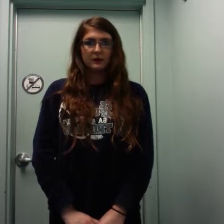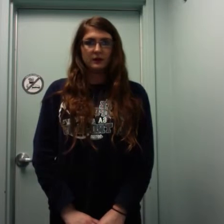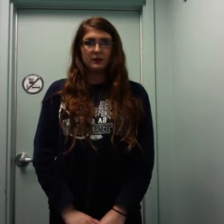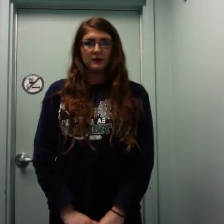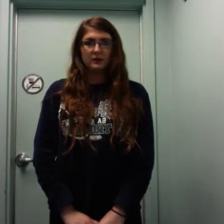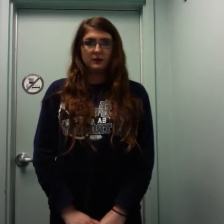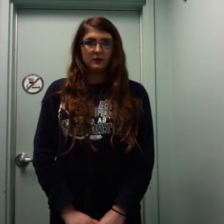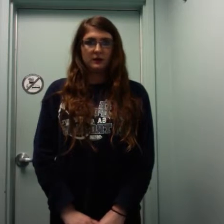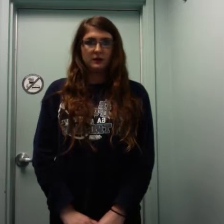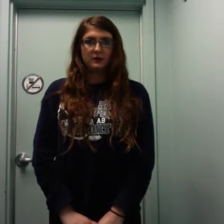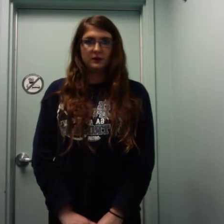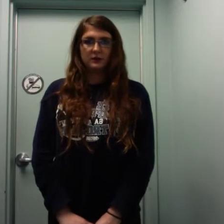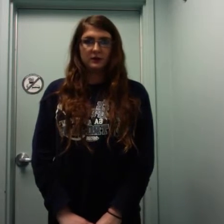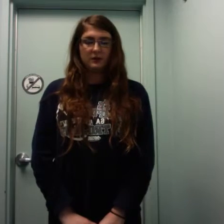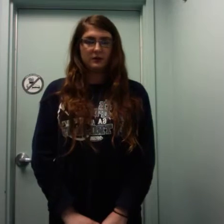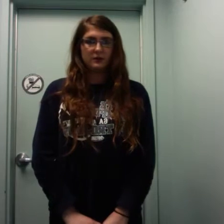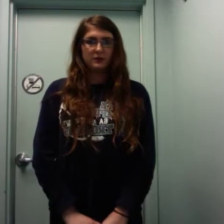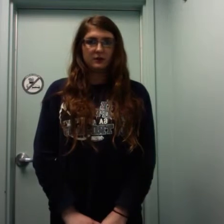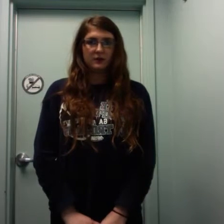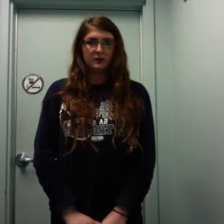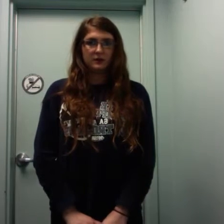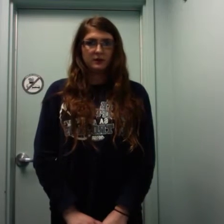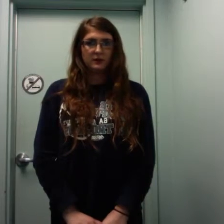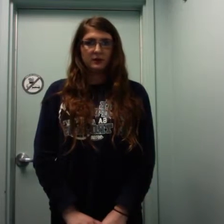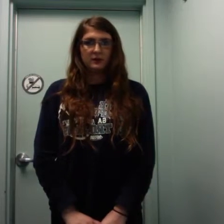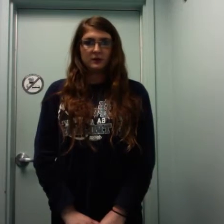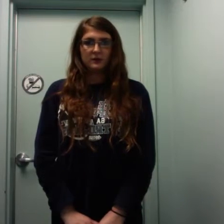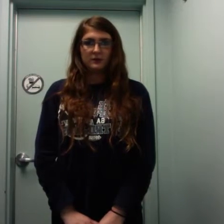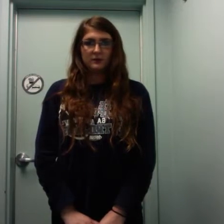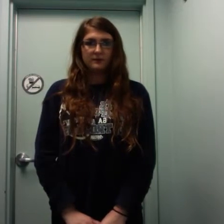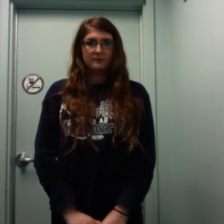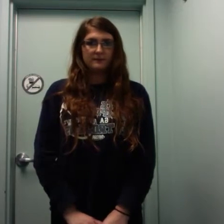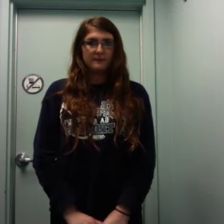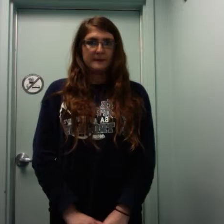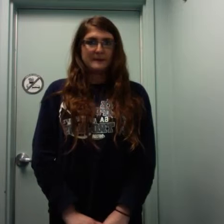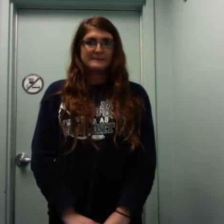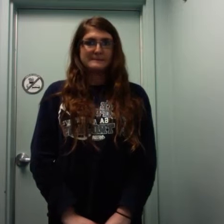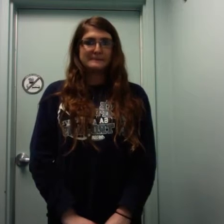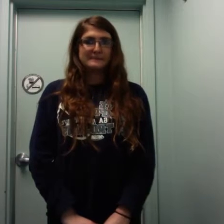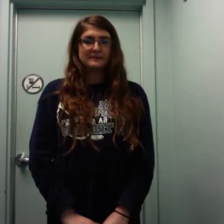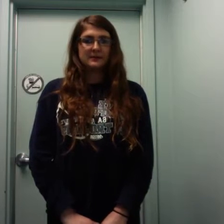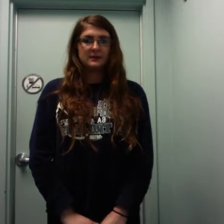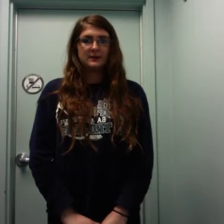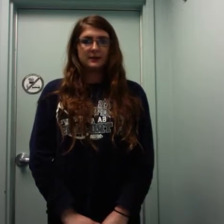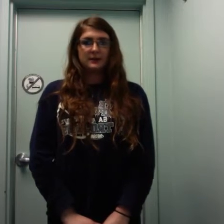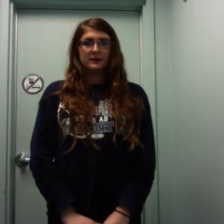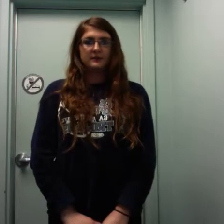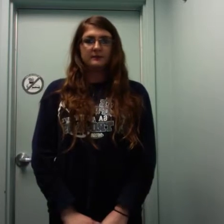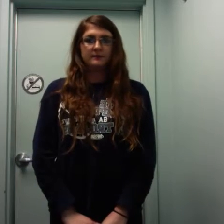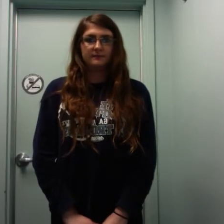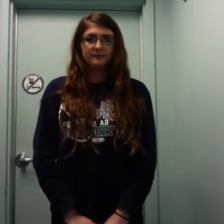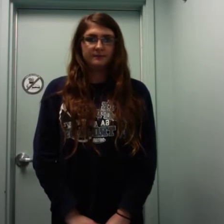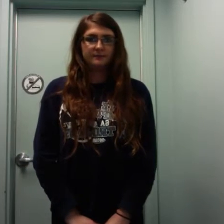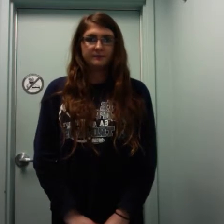Then finally, the advertisers send in their ads, which are then also to be pasted onto each